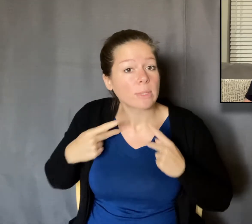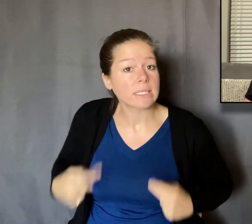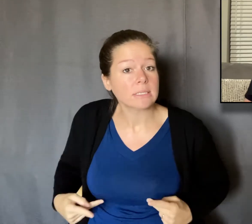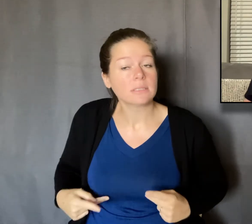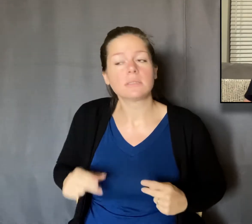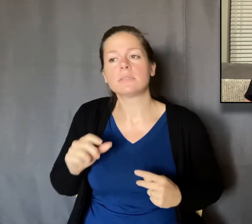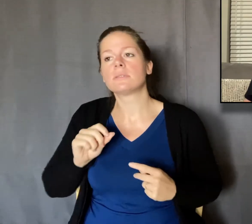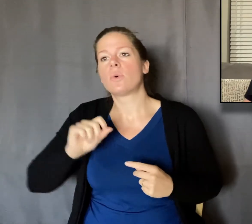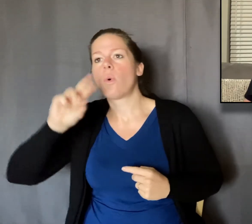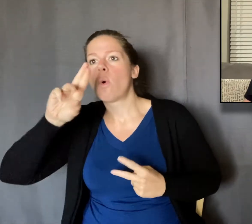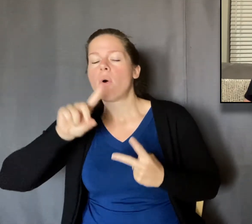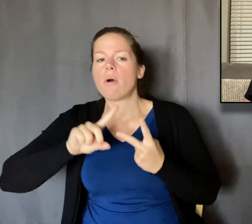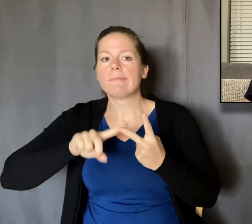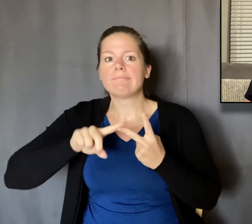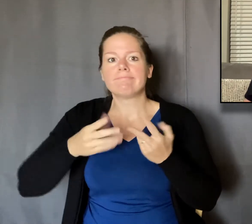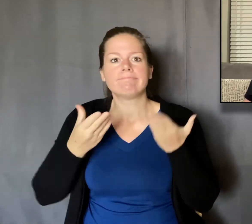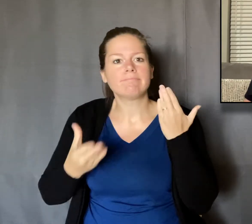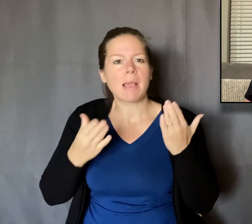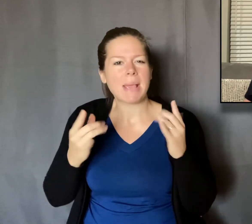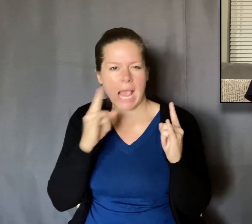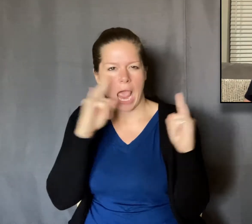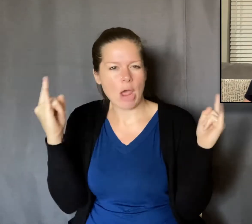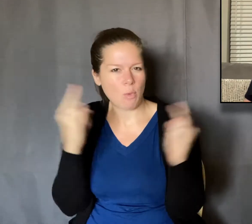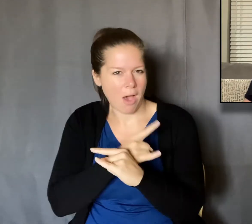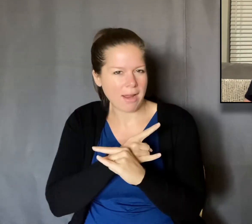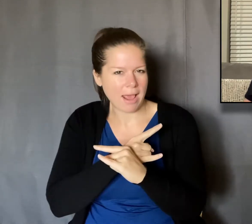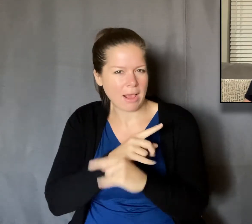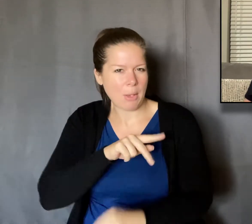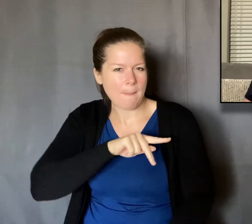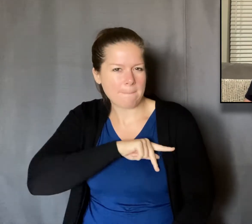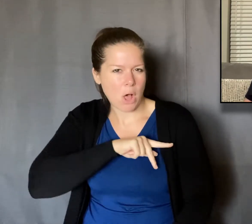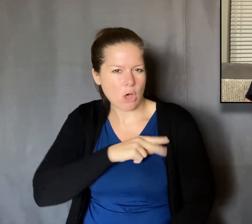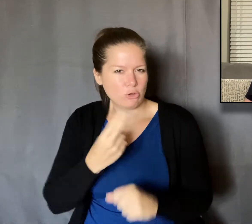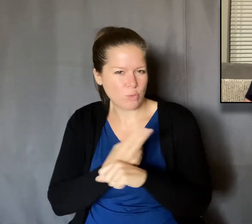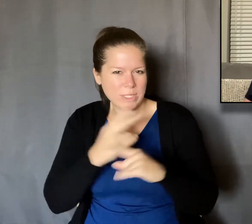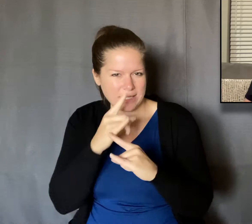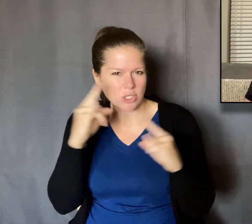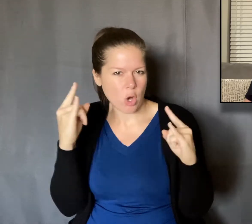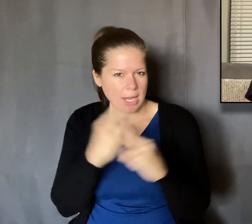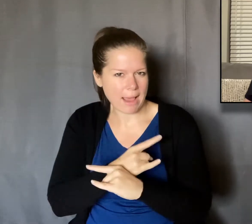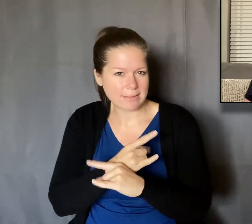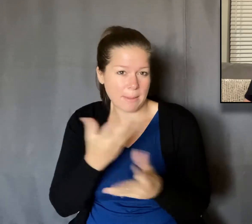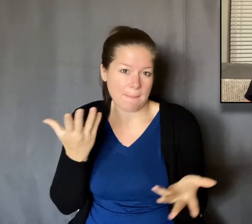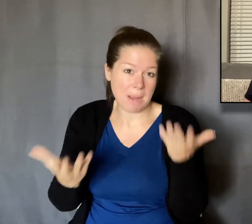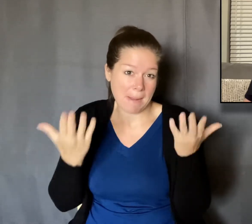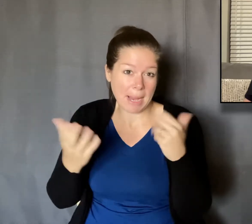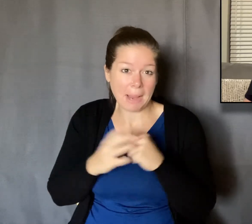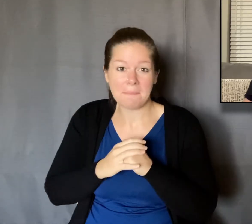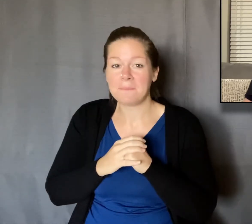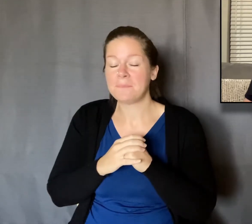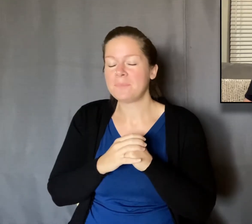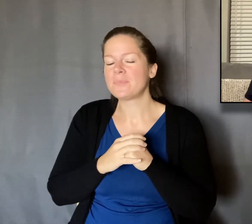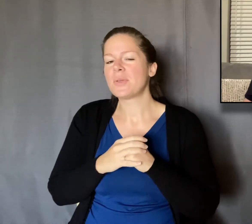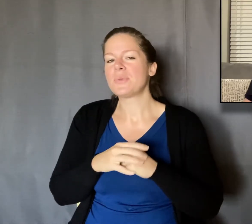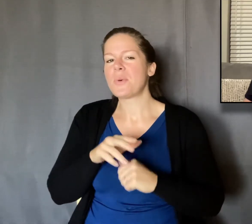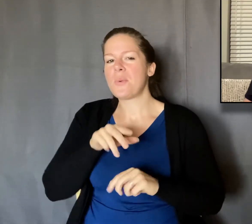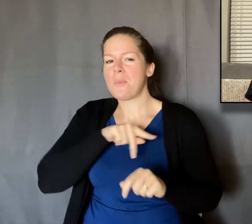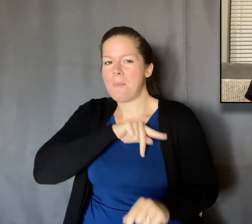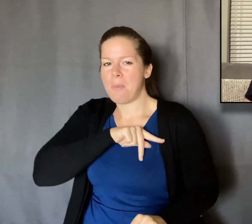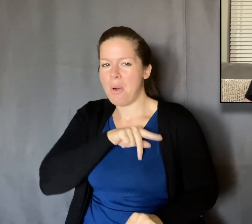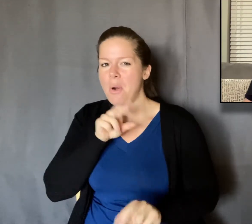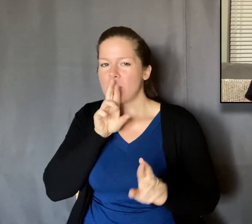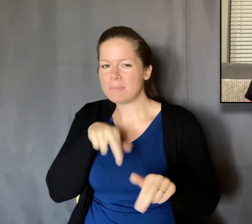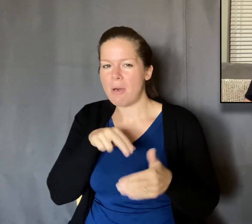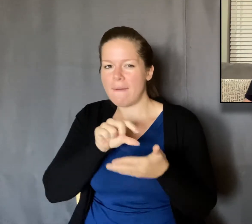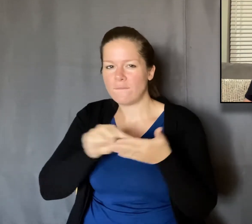or maybe there's some irony here, and Paul is being a bit sarcastic, saying in verse 5, I